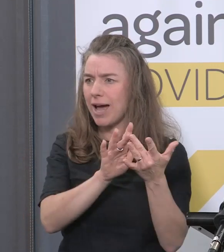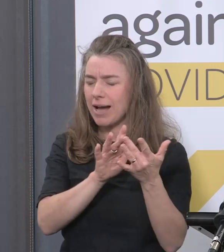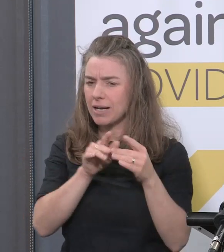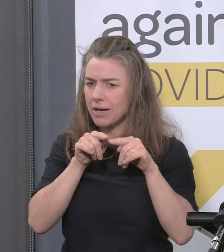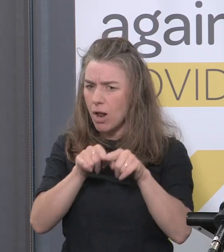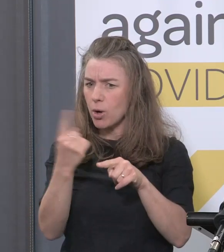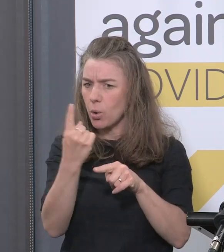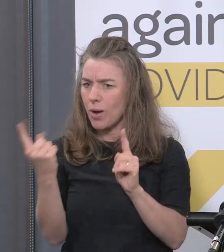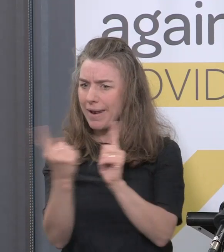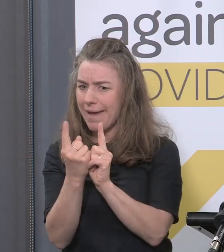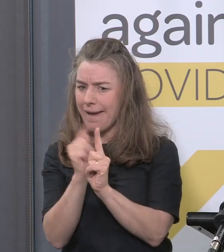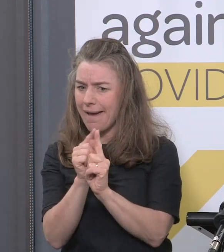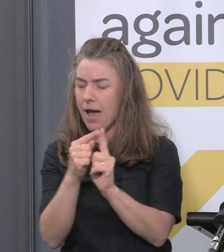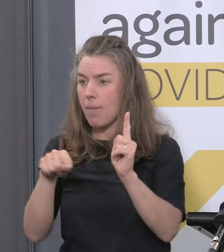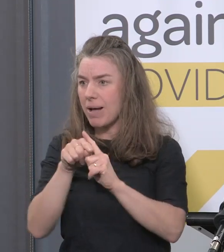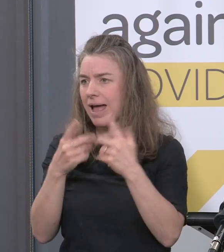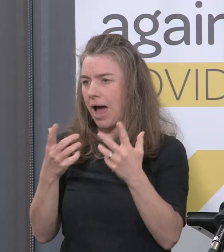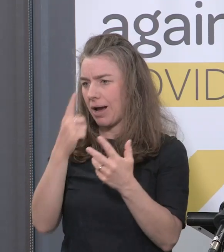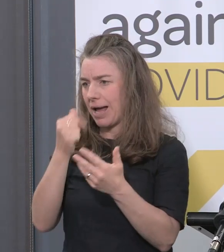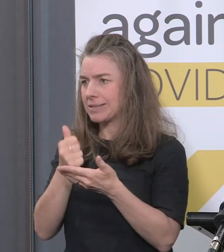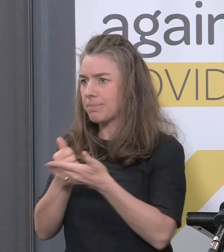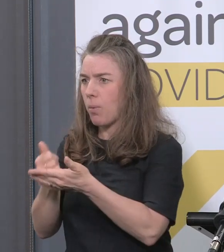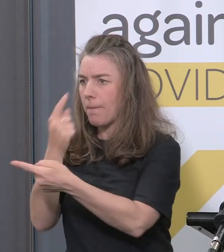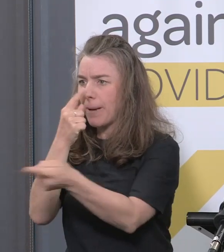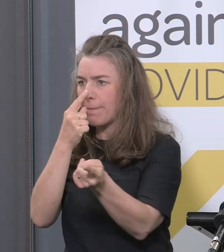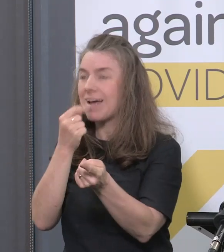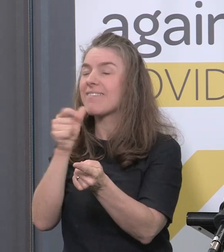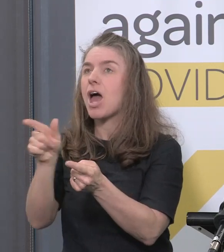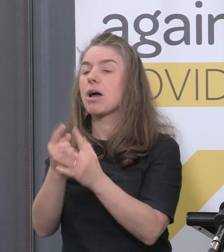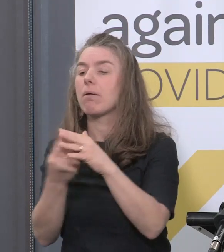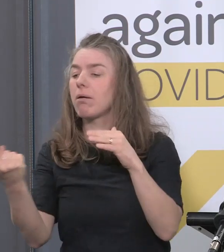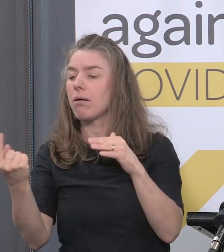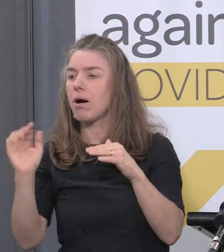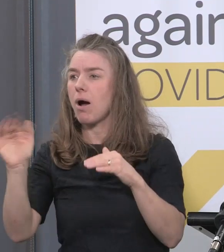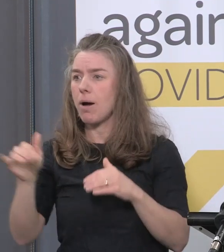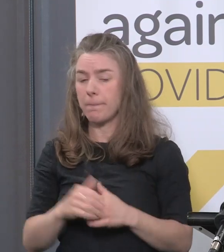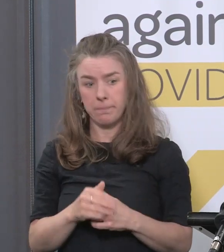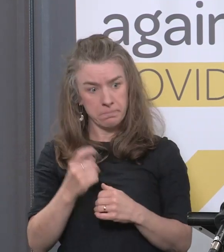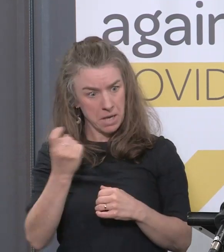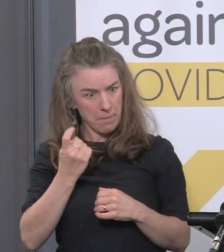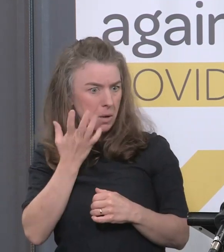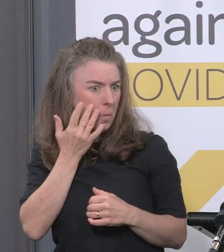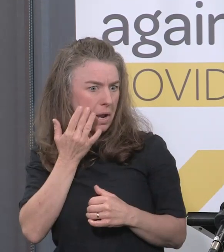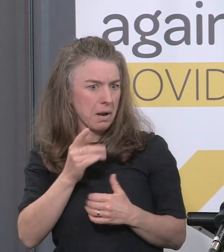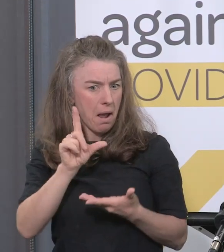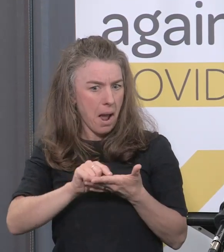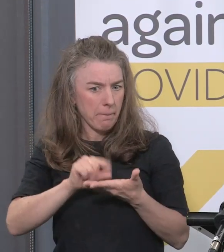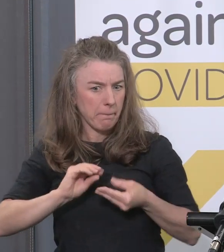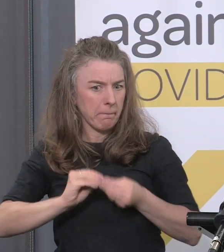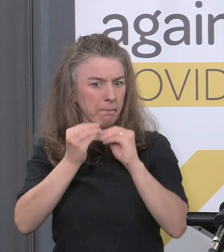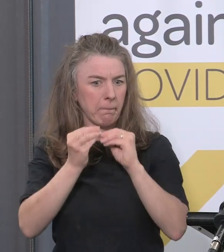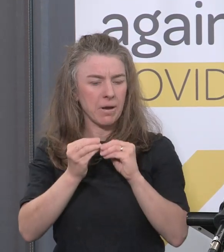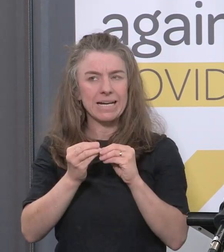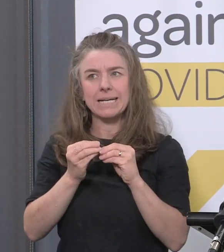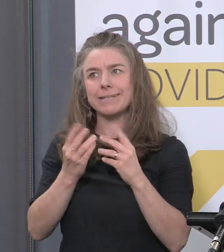contacts, but also support people in their homes so that they can get information that they need. So we're How looking far at all away those could things. we be of creating such an app?